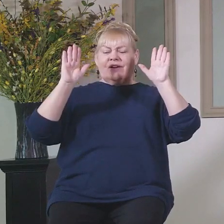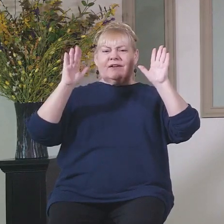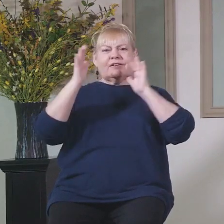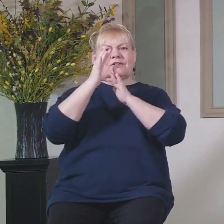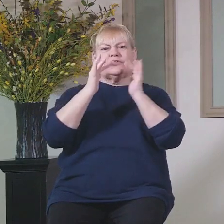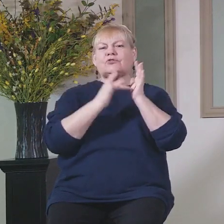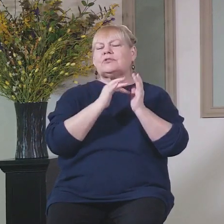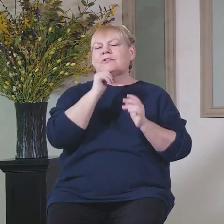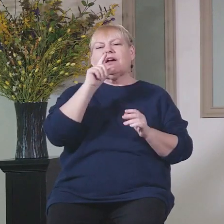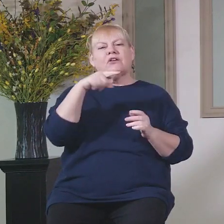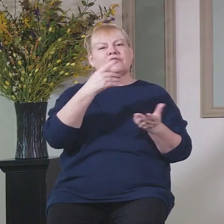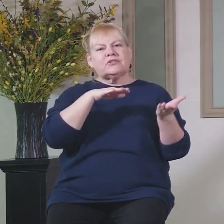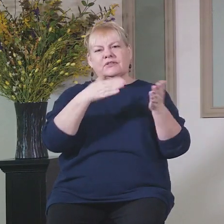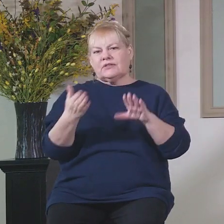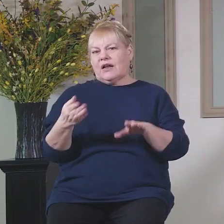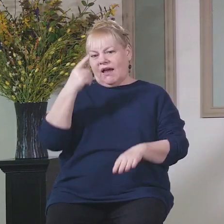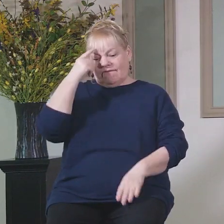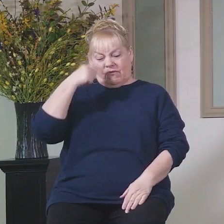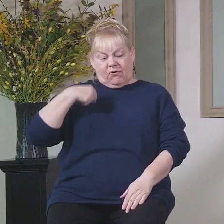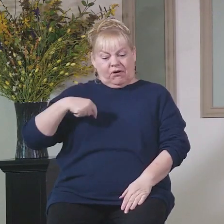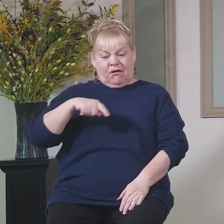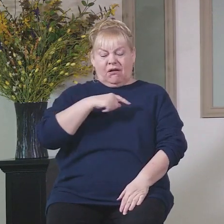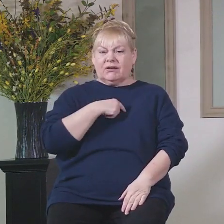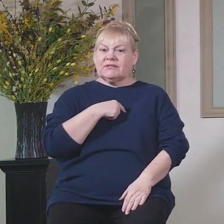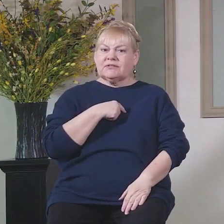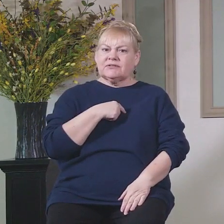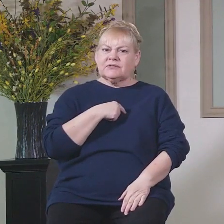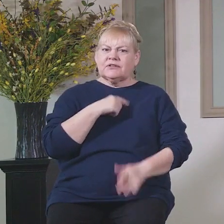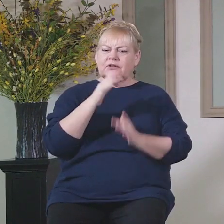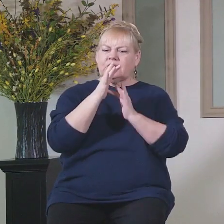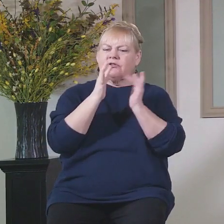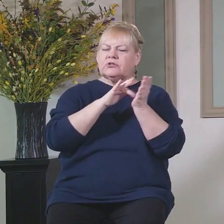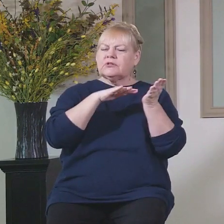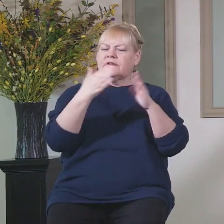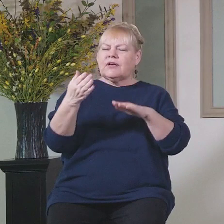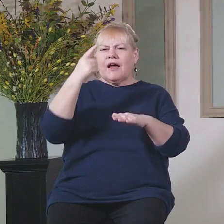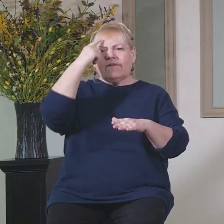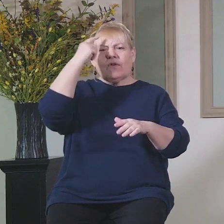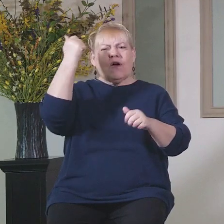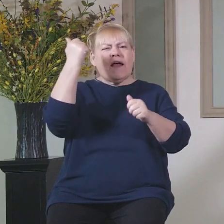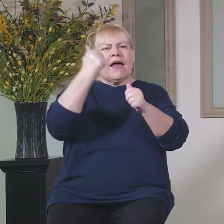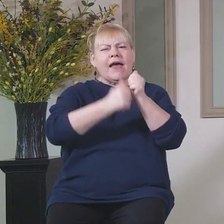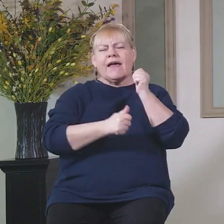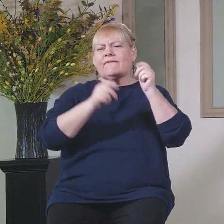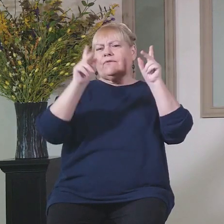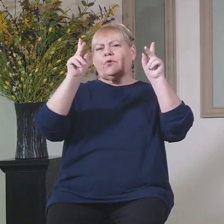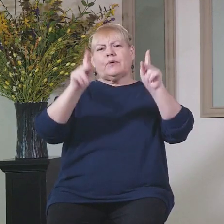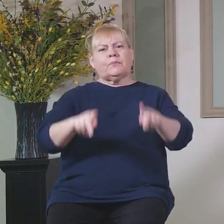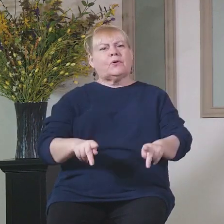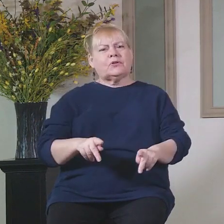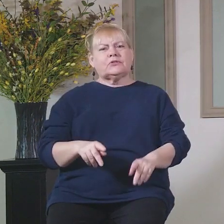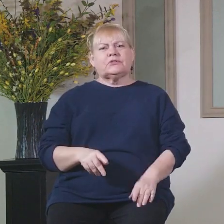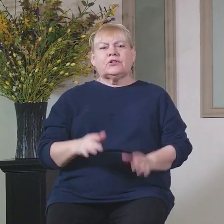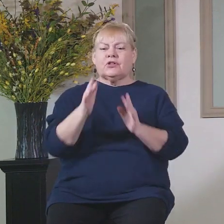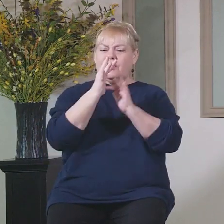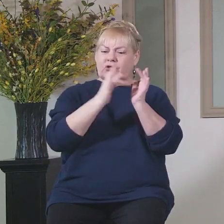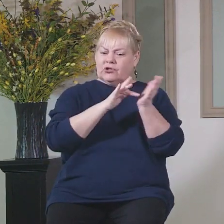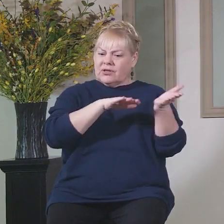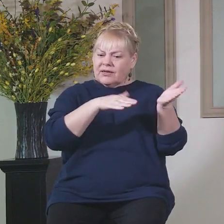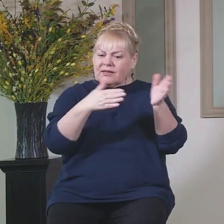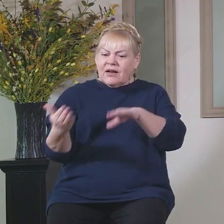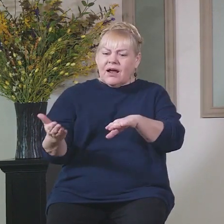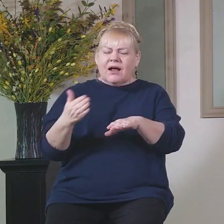Jesus didn't just die for us. He died for everybody. He died so that